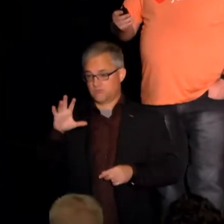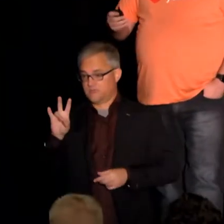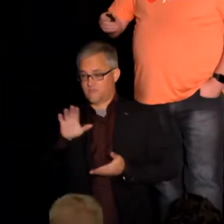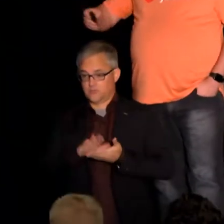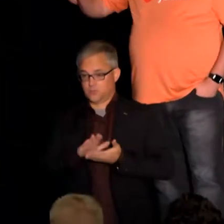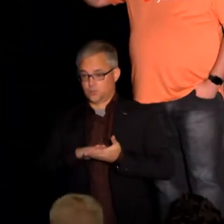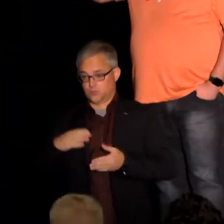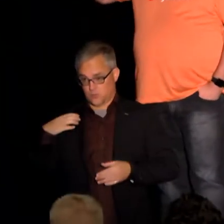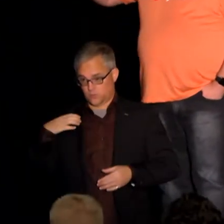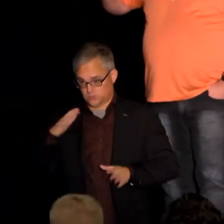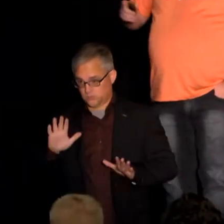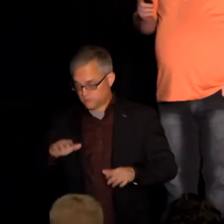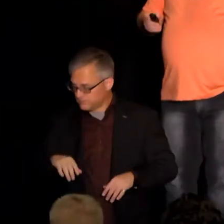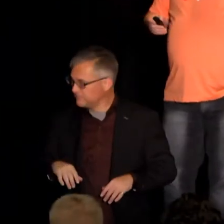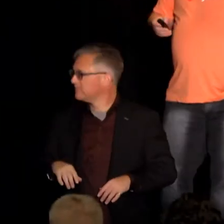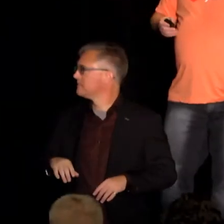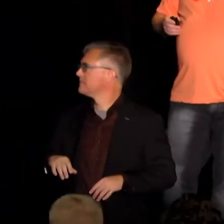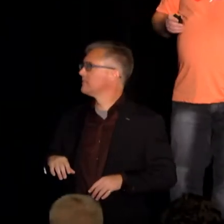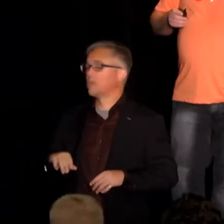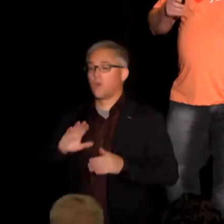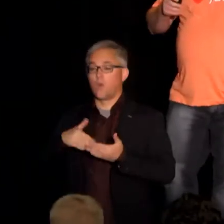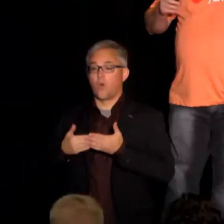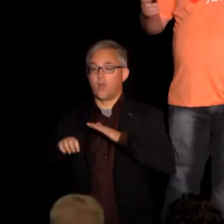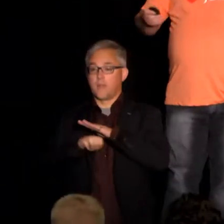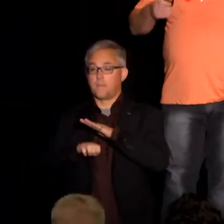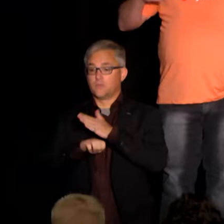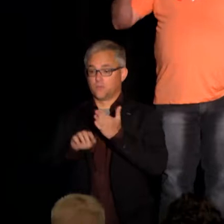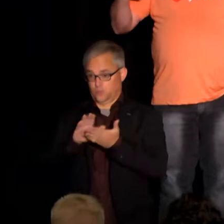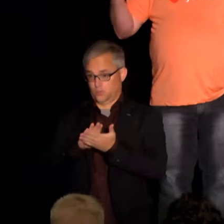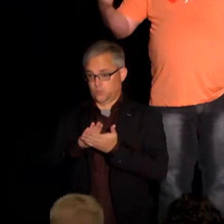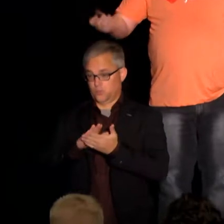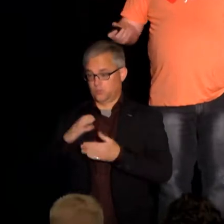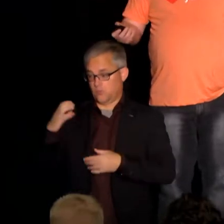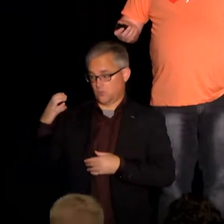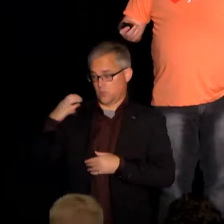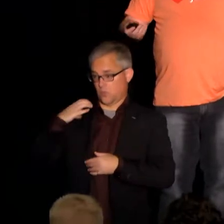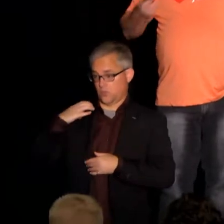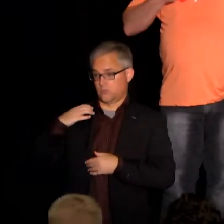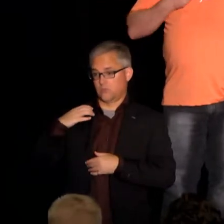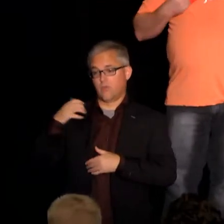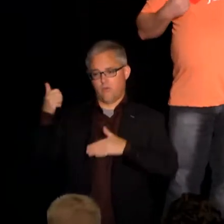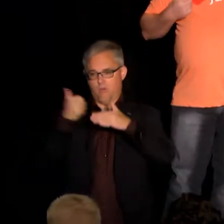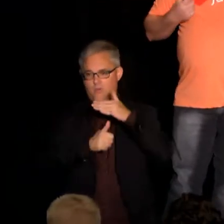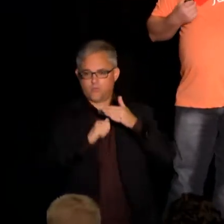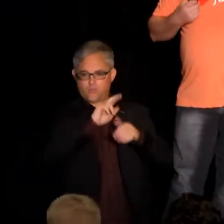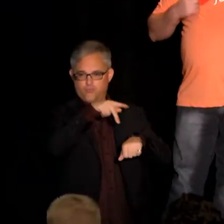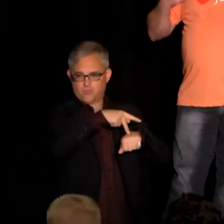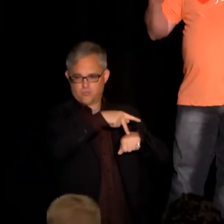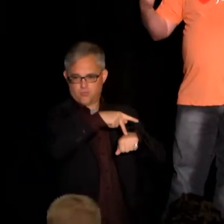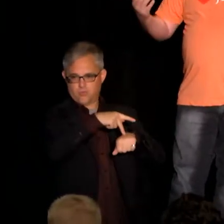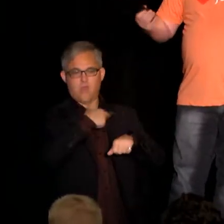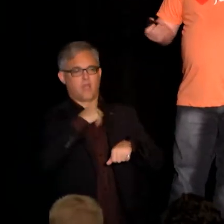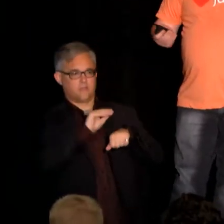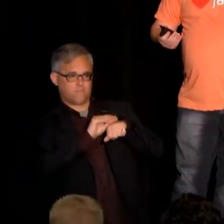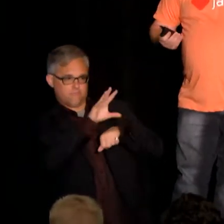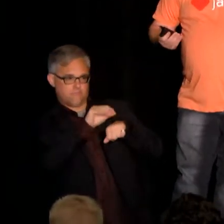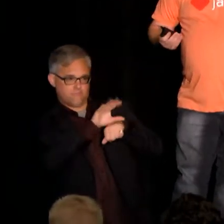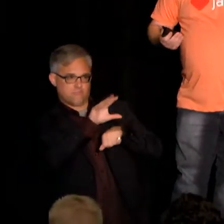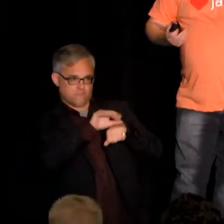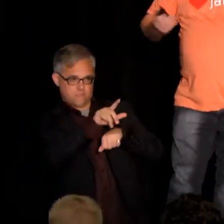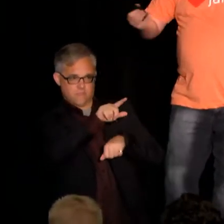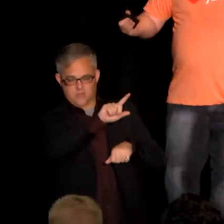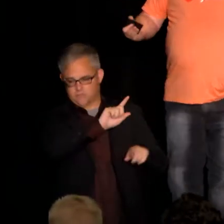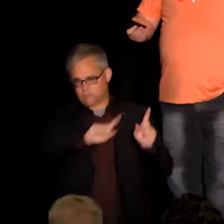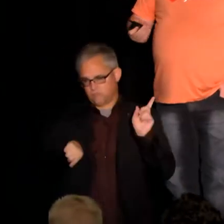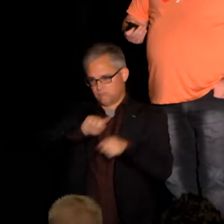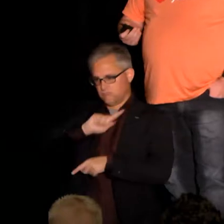level coaches. So at all of our elementary schools, their coaches are controlled by their principals. I can give them recommendations, I can give them guidance, but